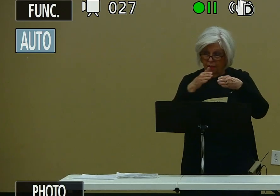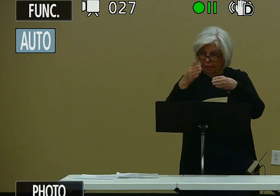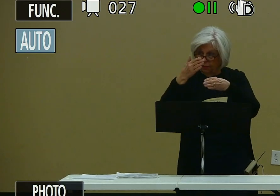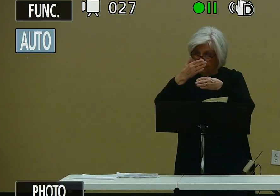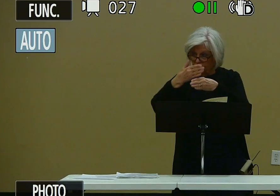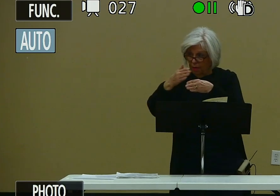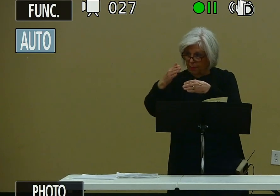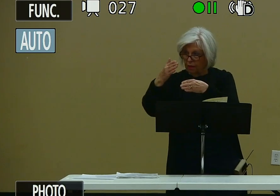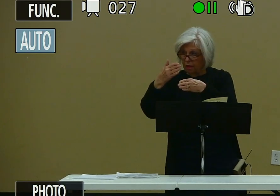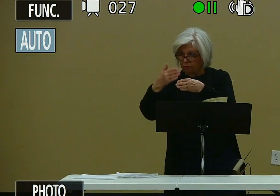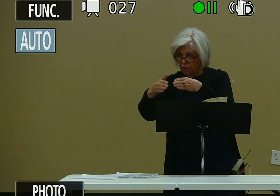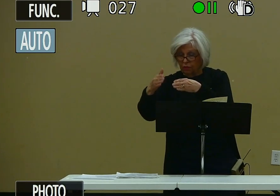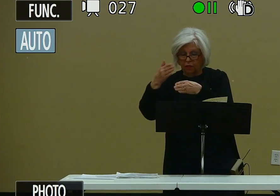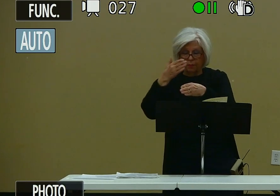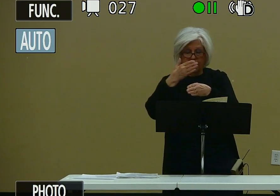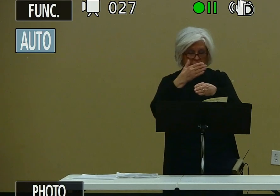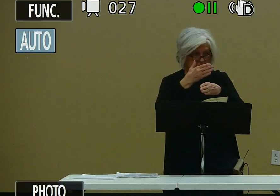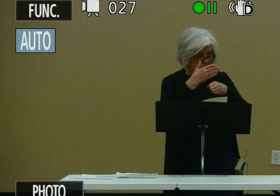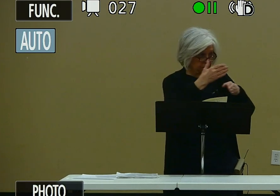you're scraping off, just a little bit at a time.